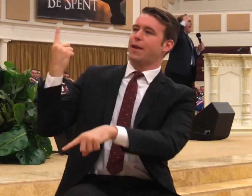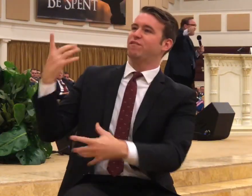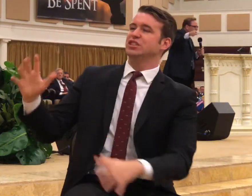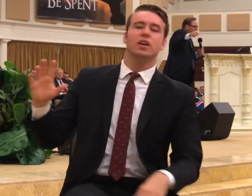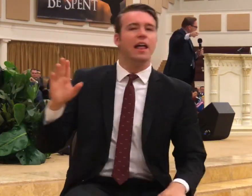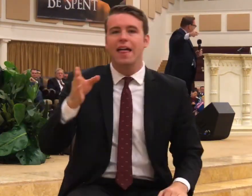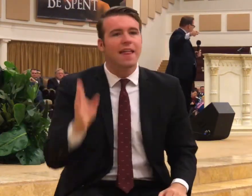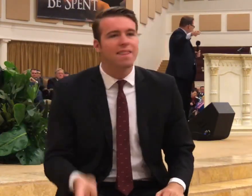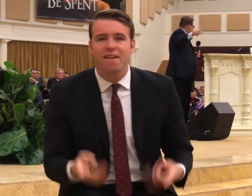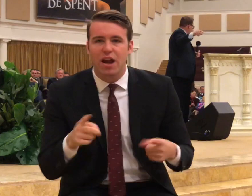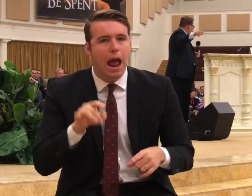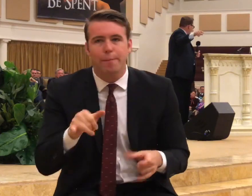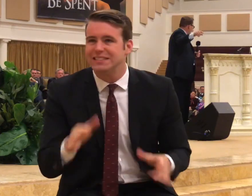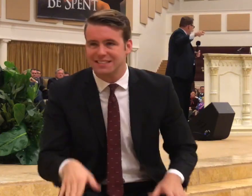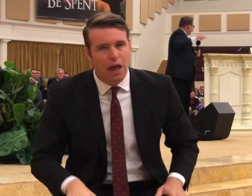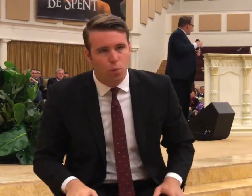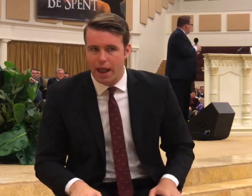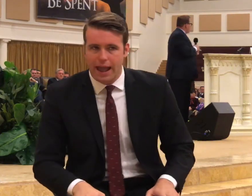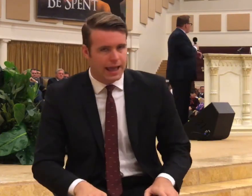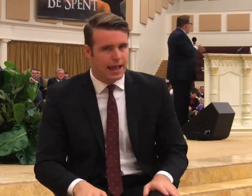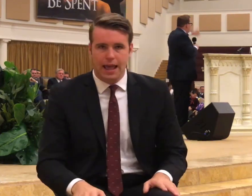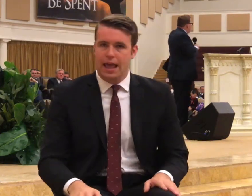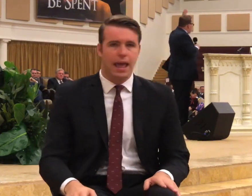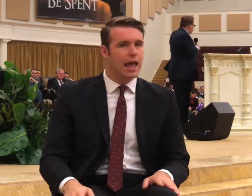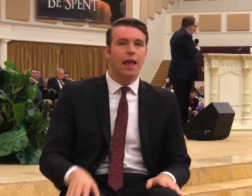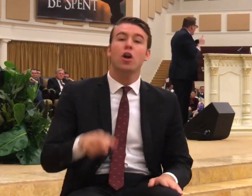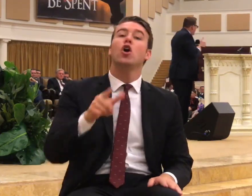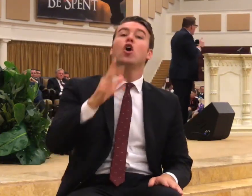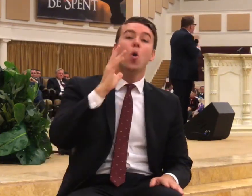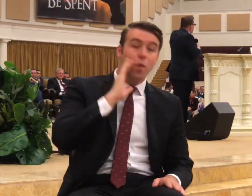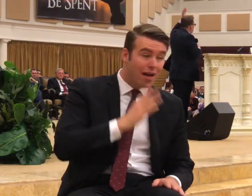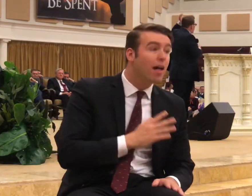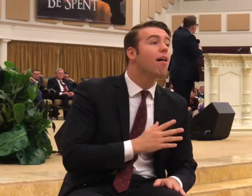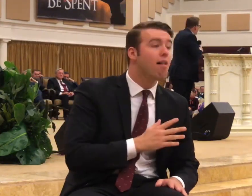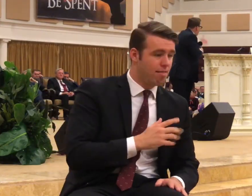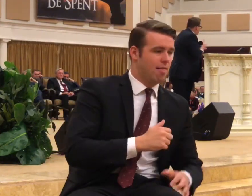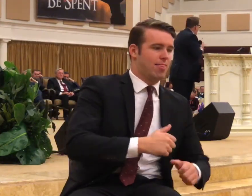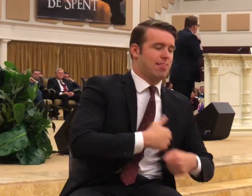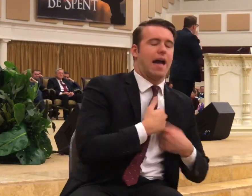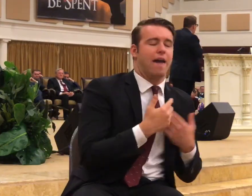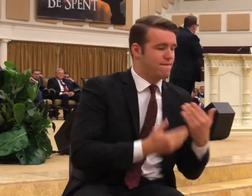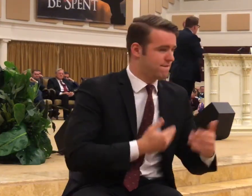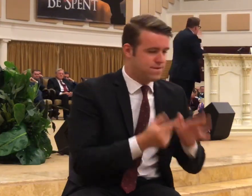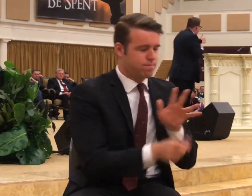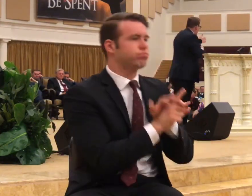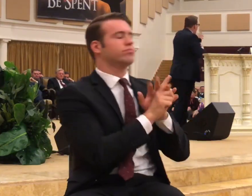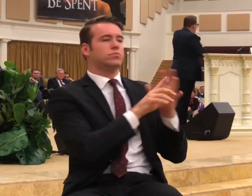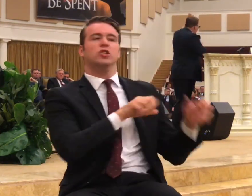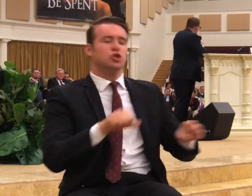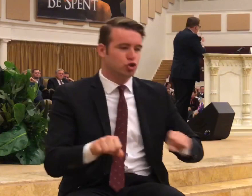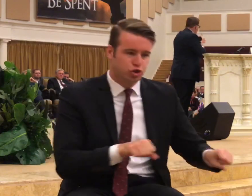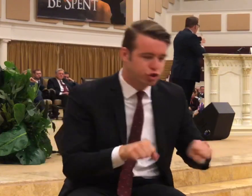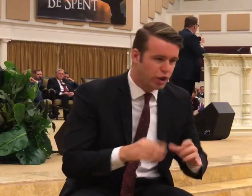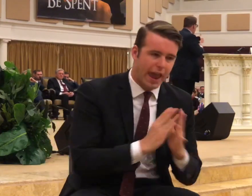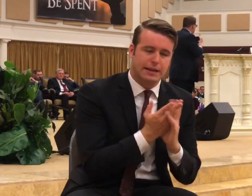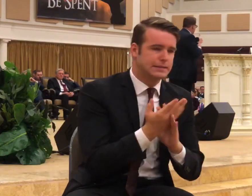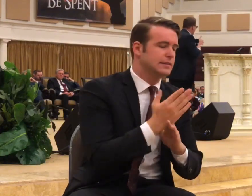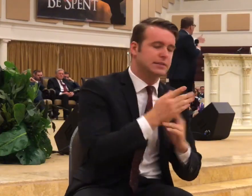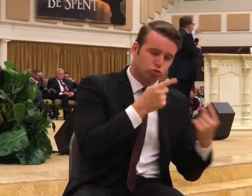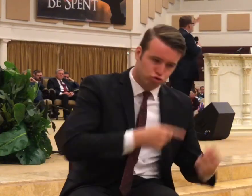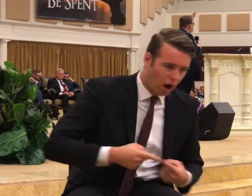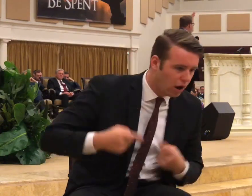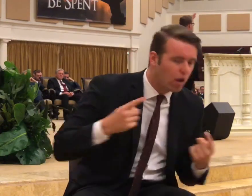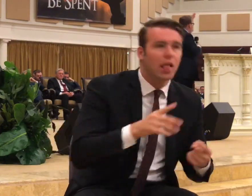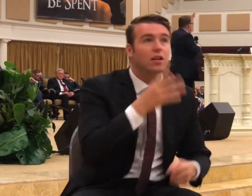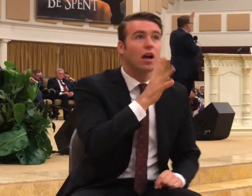never happens that way. You're going to be exploded on. You're going to be interrupted. There's going to be a shaking. The voice of God's going to